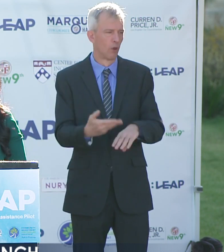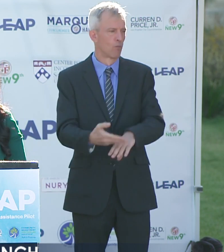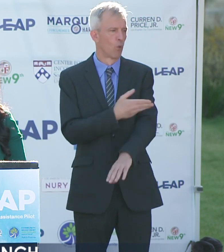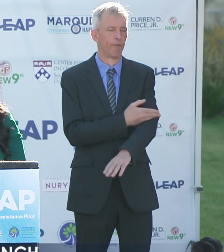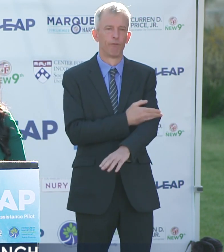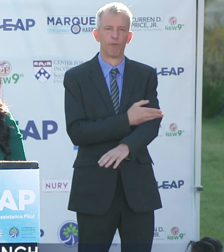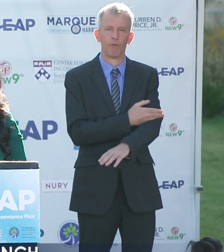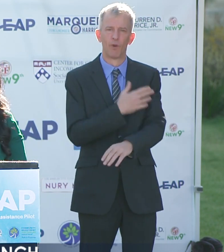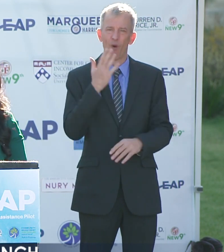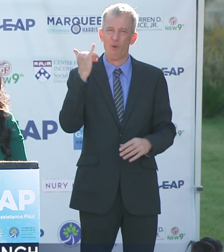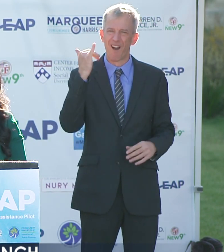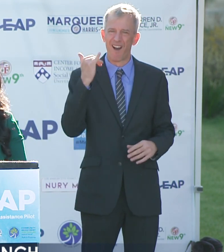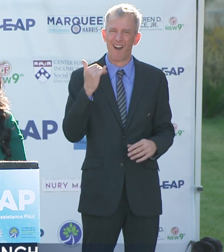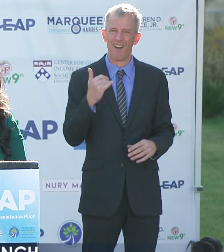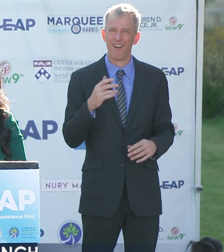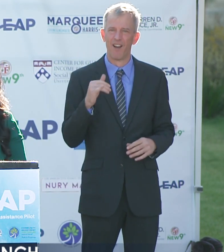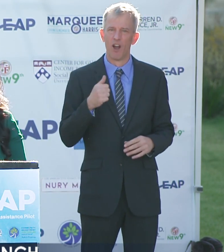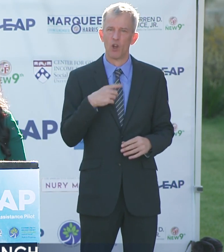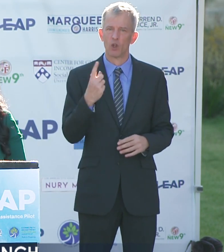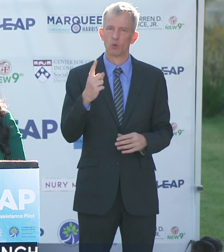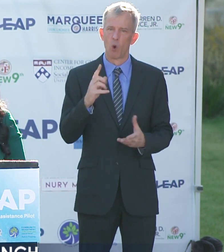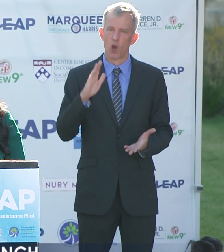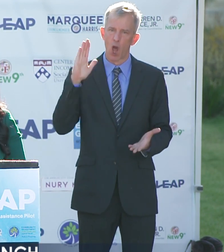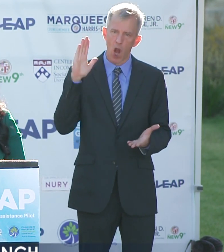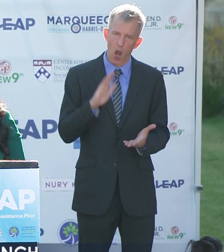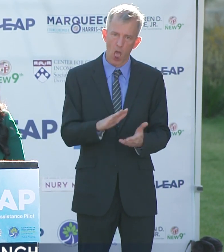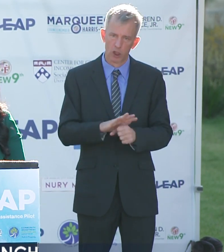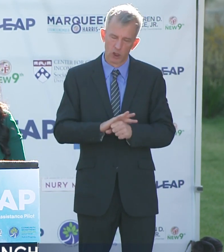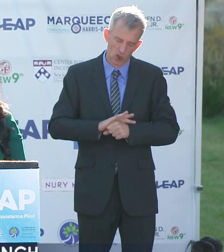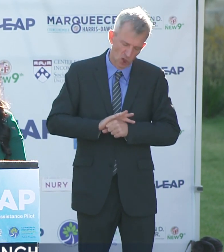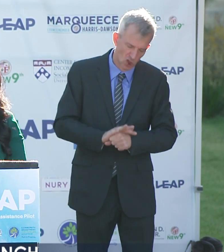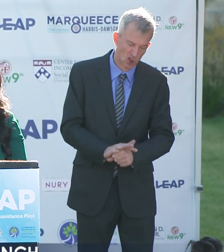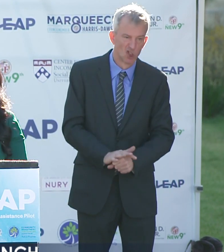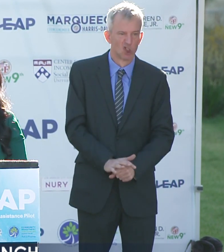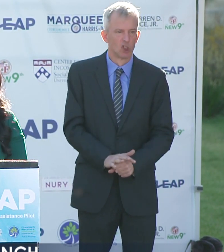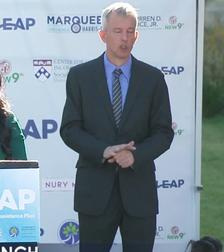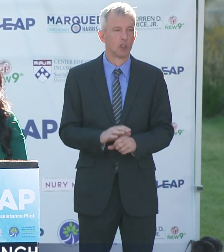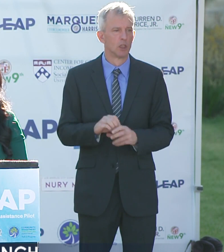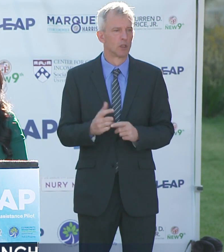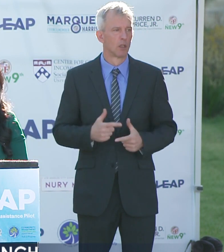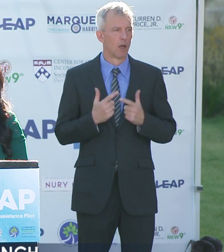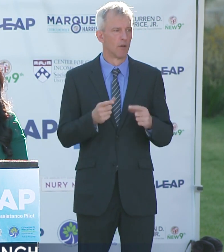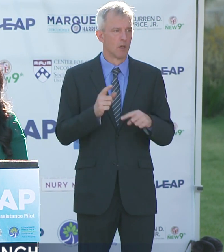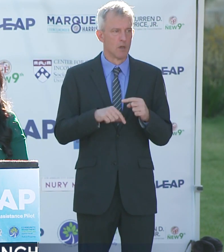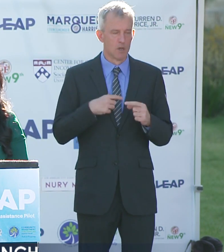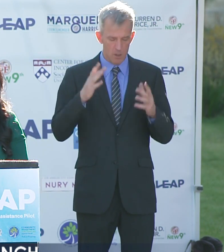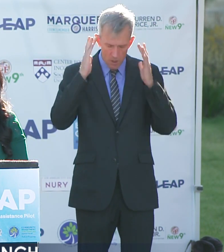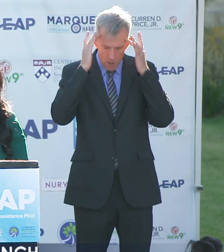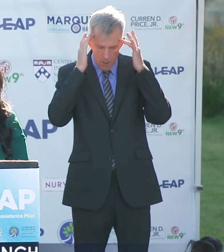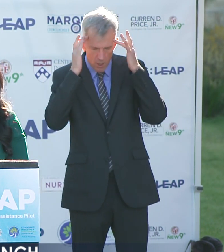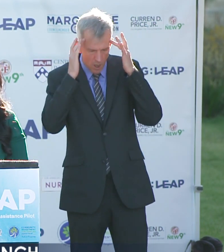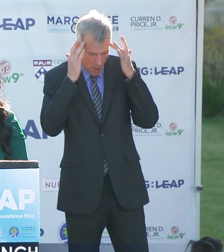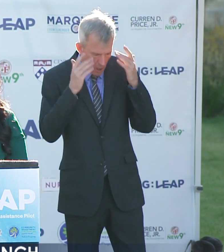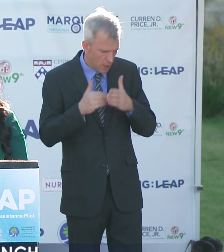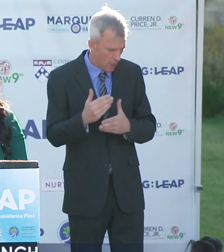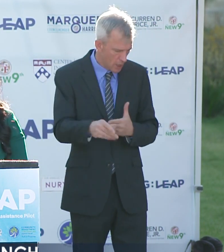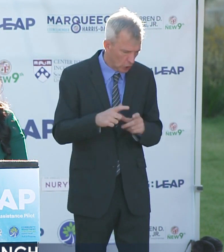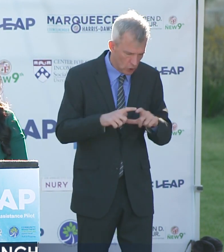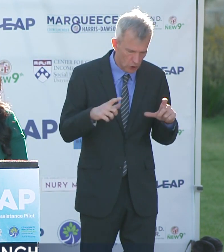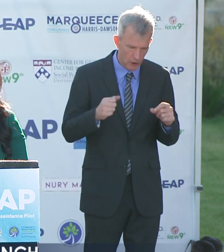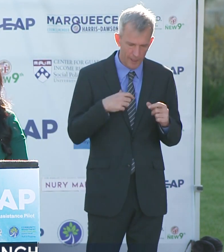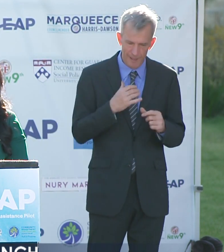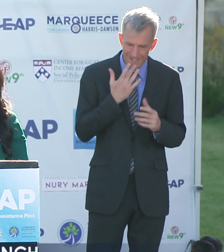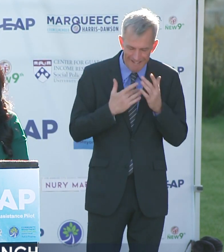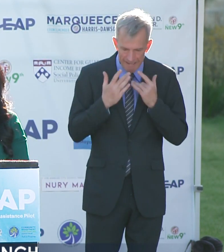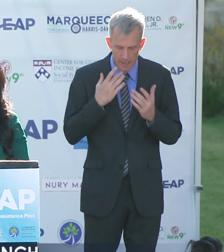is something less stressful for them in their life. They don't have to worry about the next paycheck to be able to make ends meet. This is what we